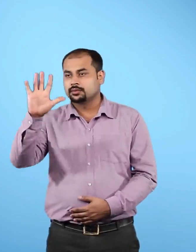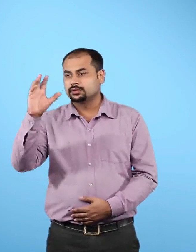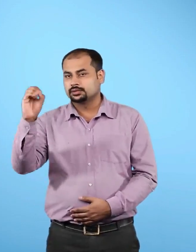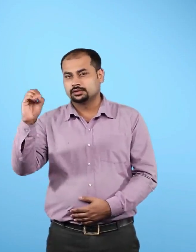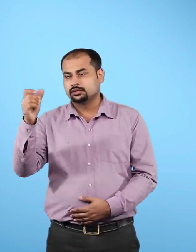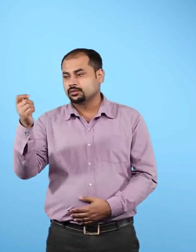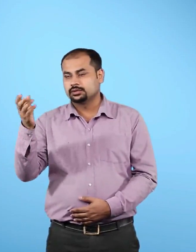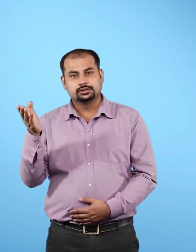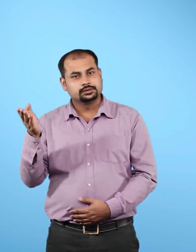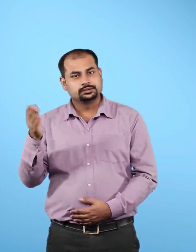5.50.